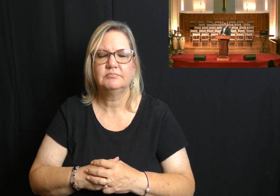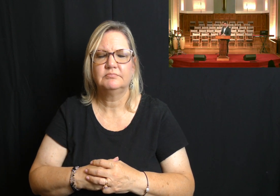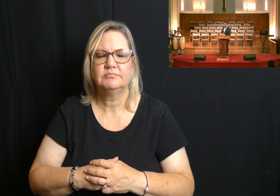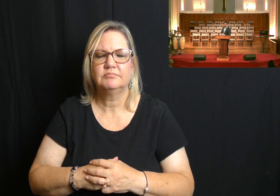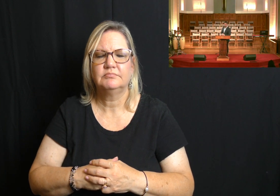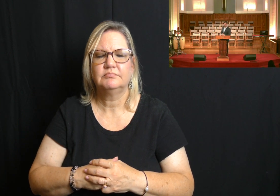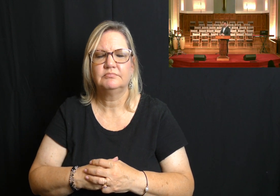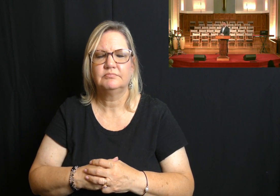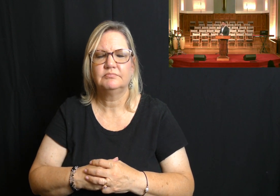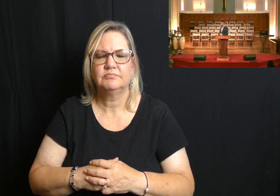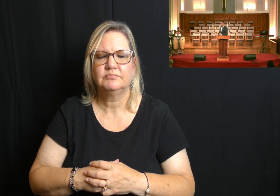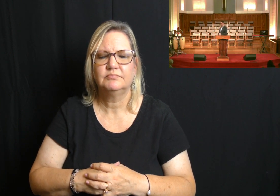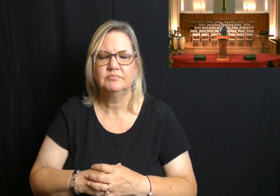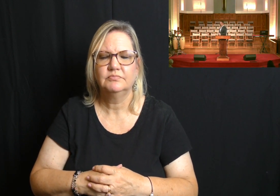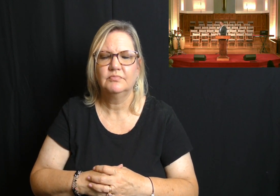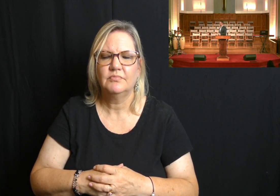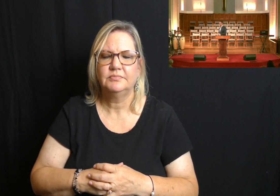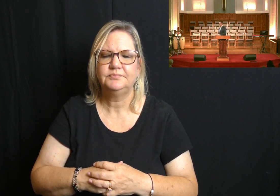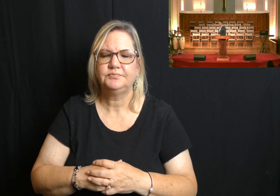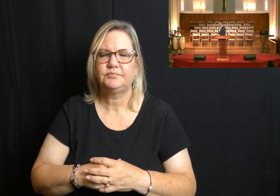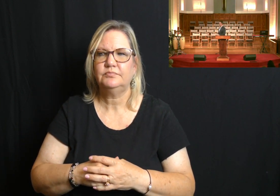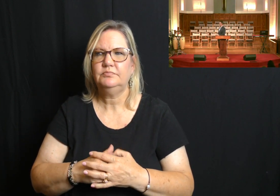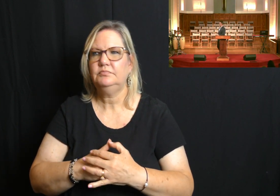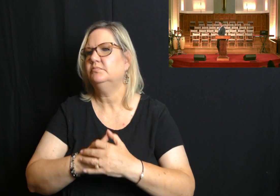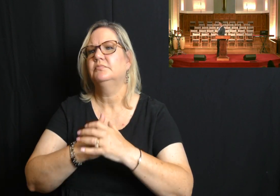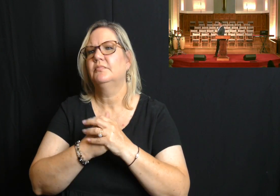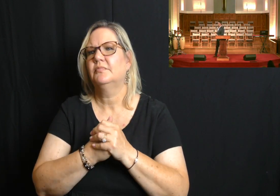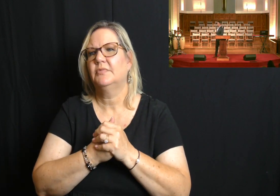Because here's the thing that I know, a topic that's